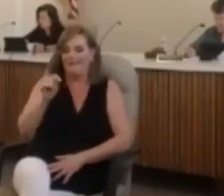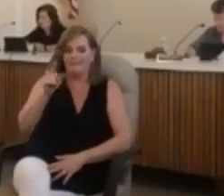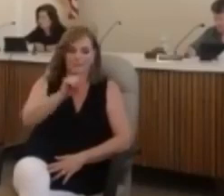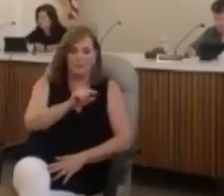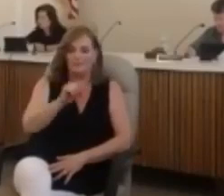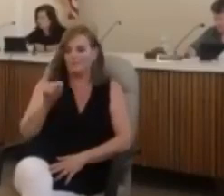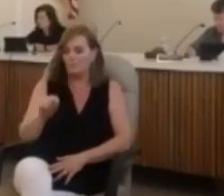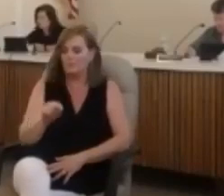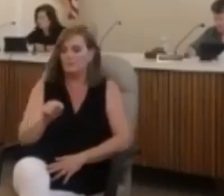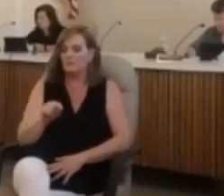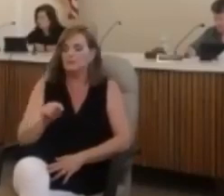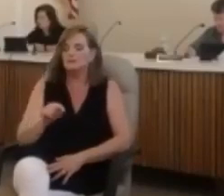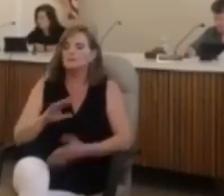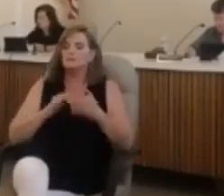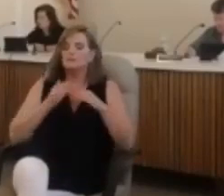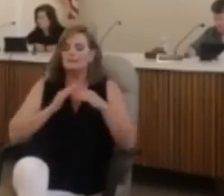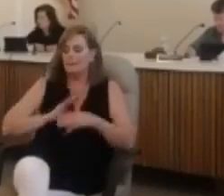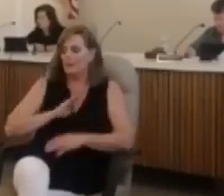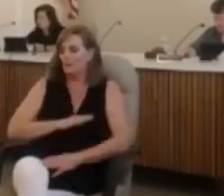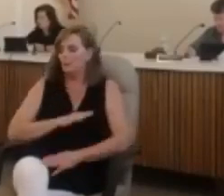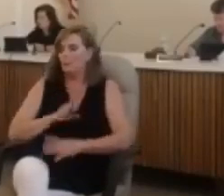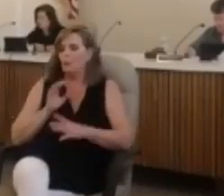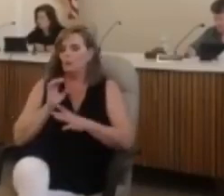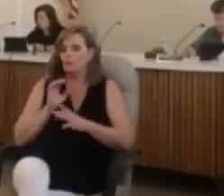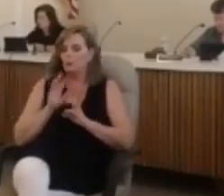board workshop minutes.